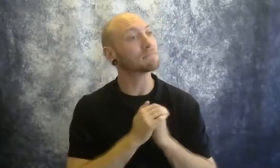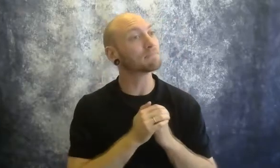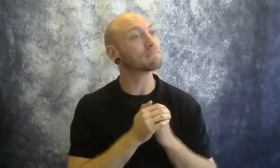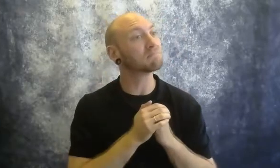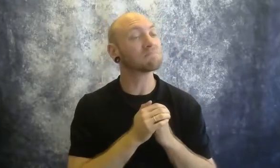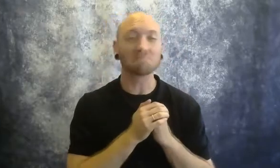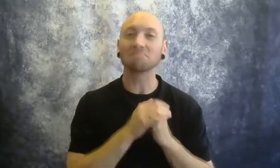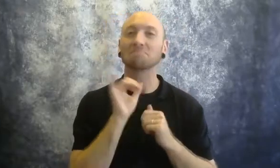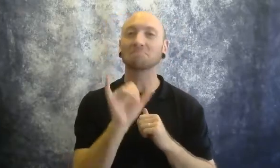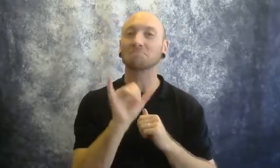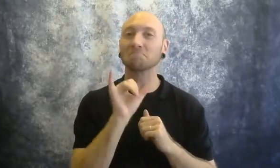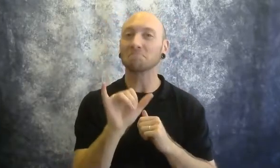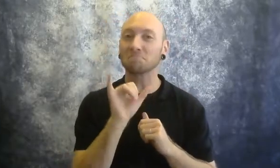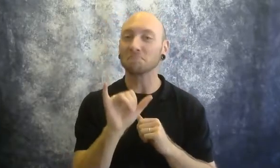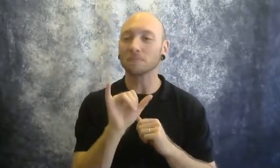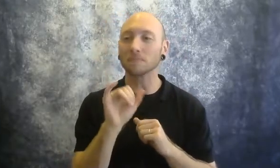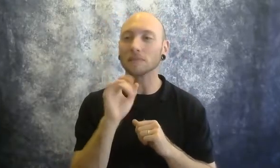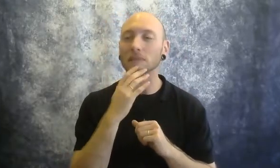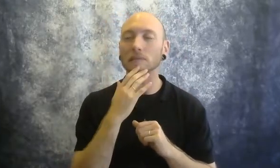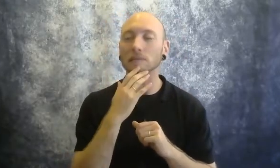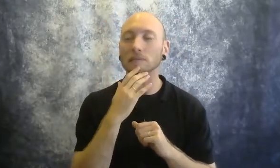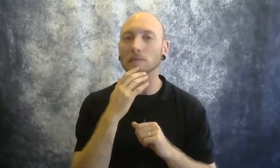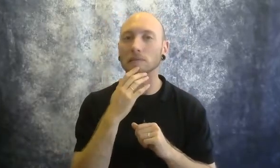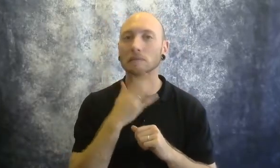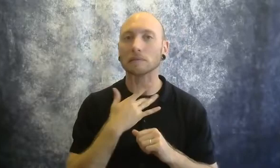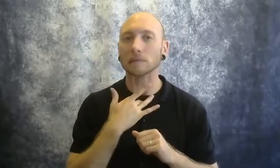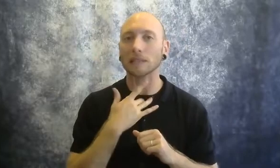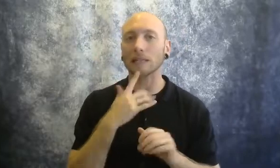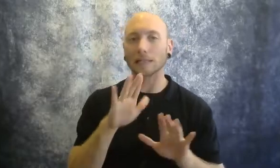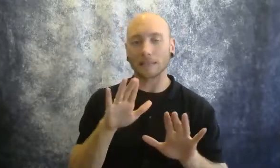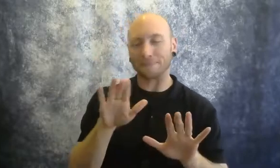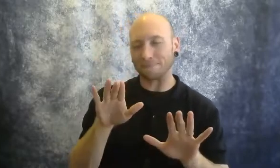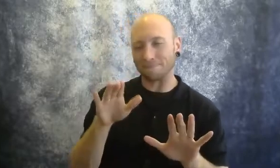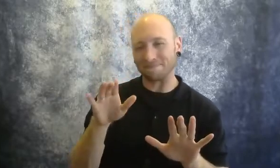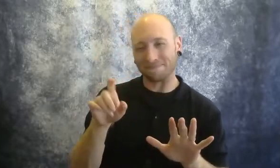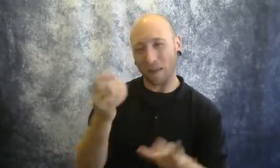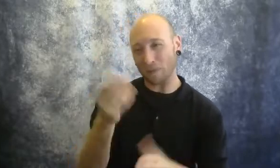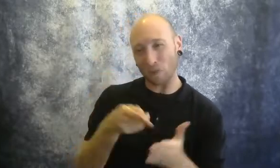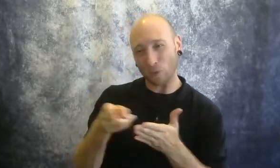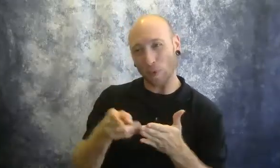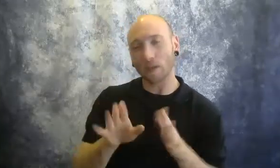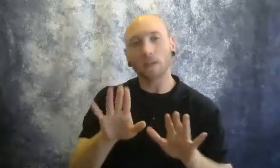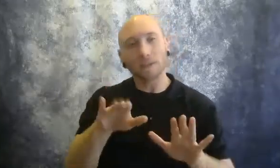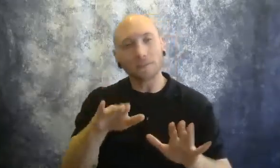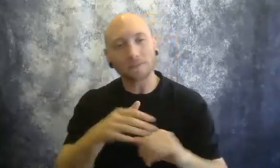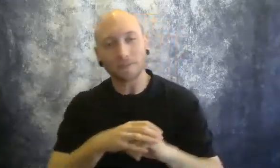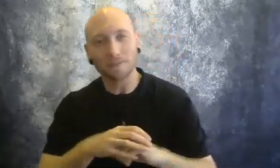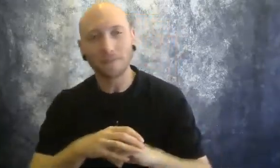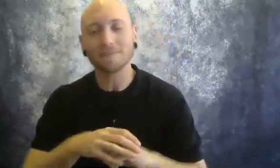got fired for stealing money. I thought, oh my God. And I said, Pete, I have to